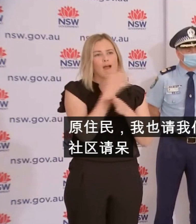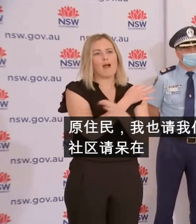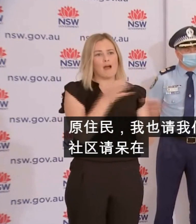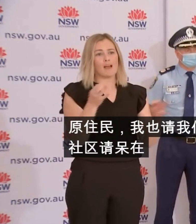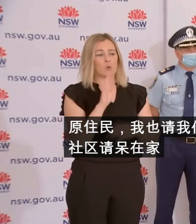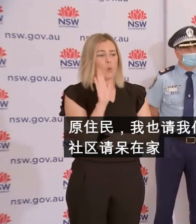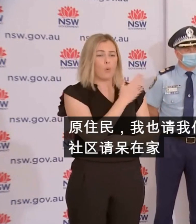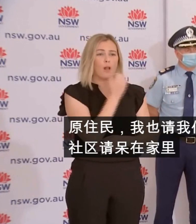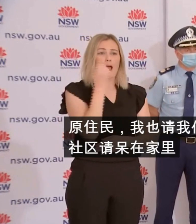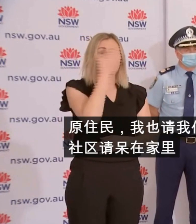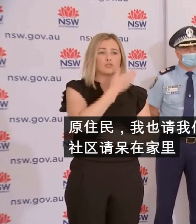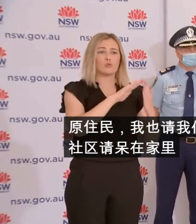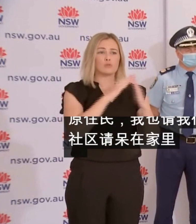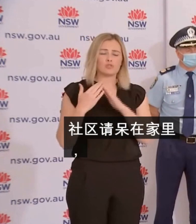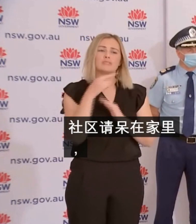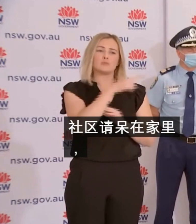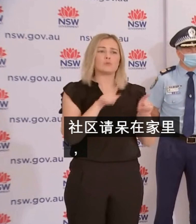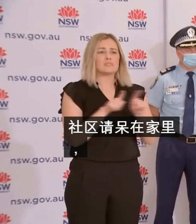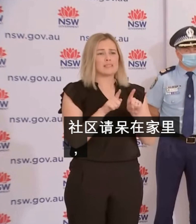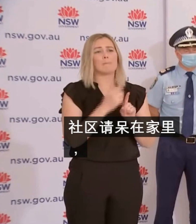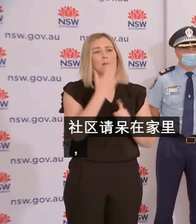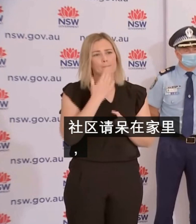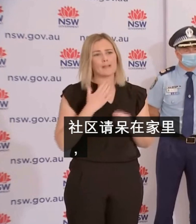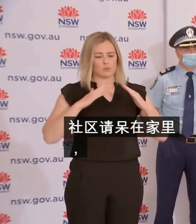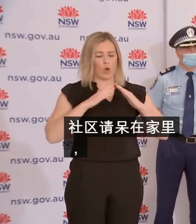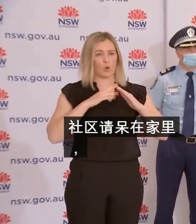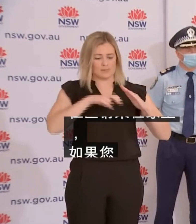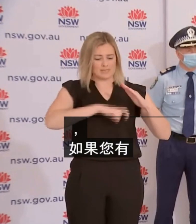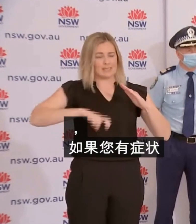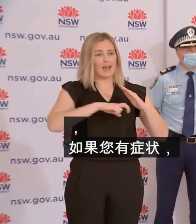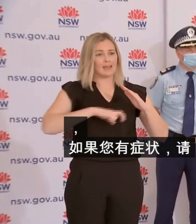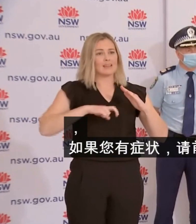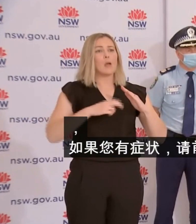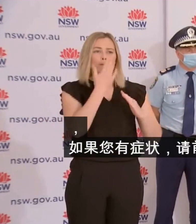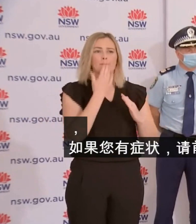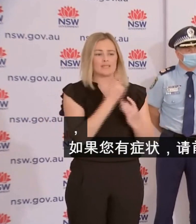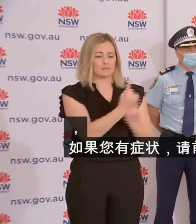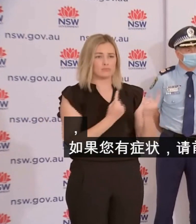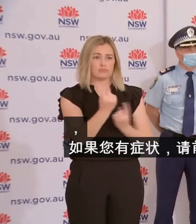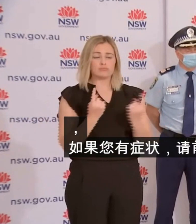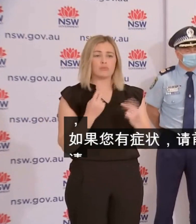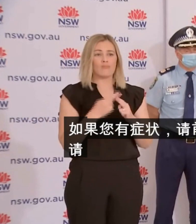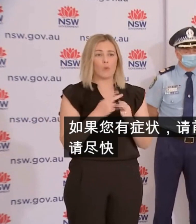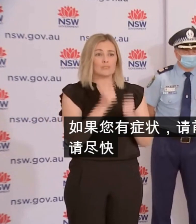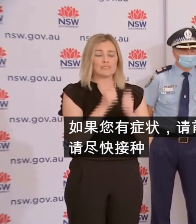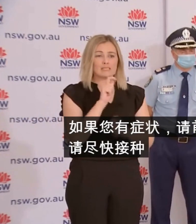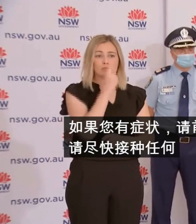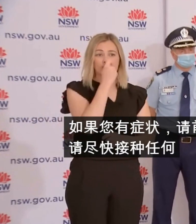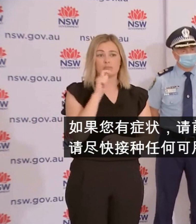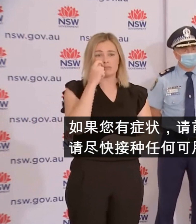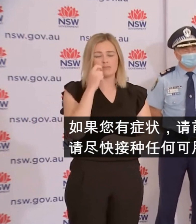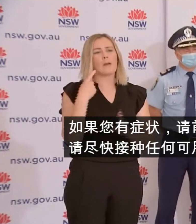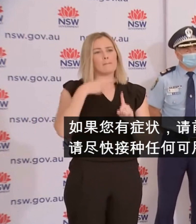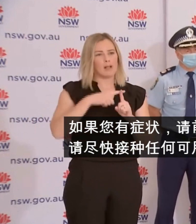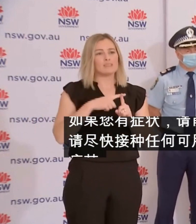as well to please stay at home, come forward for a test if you have symptoms, and of course please get